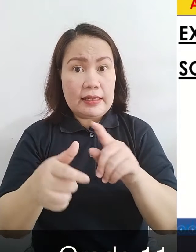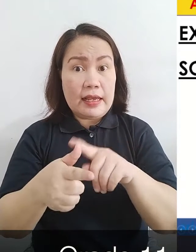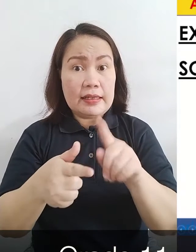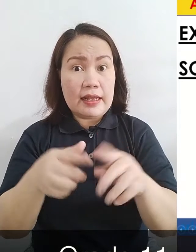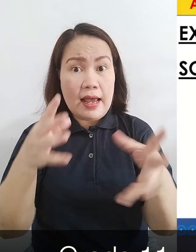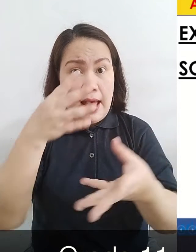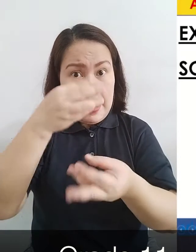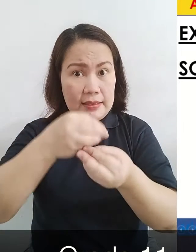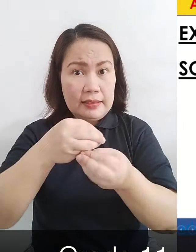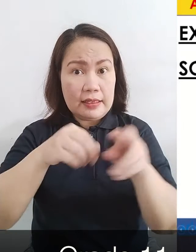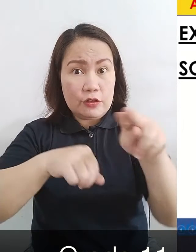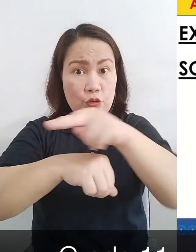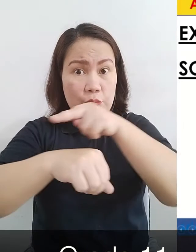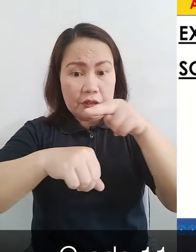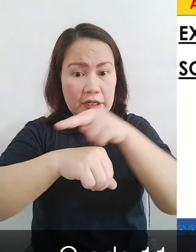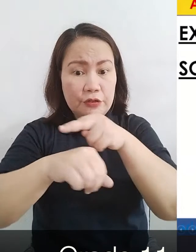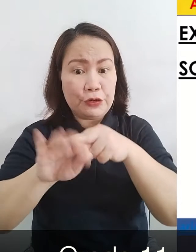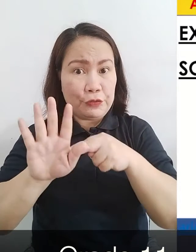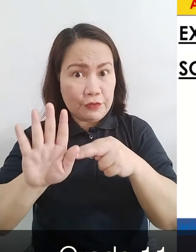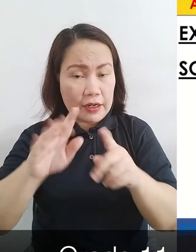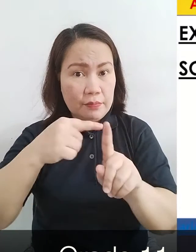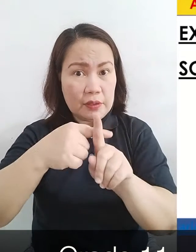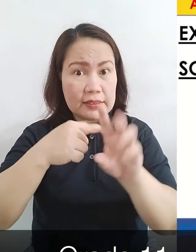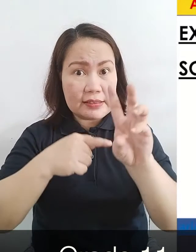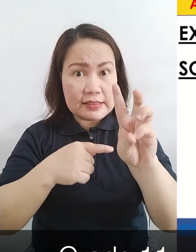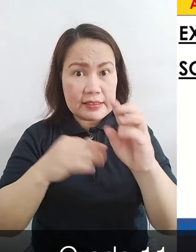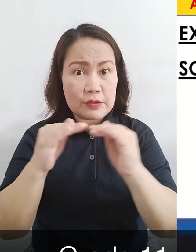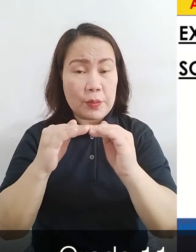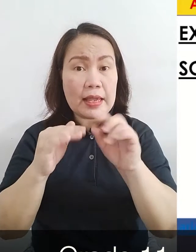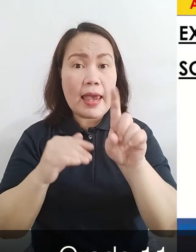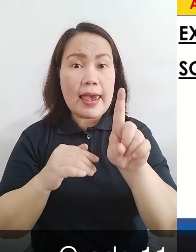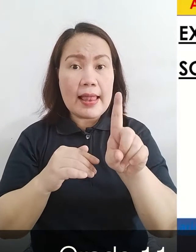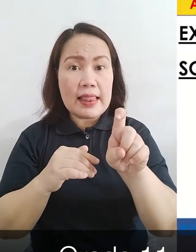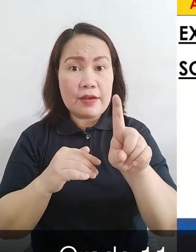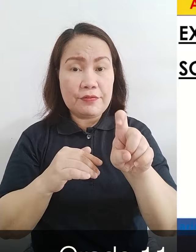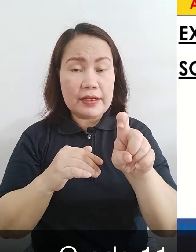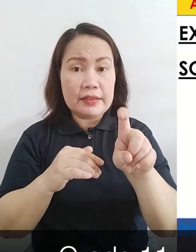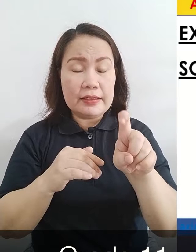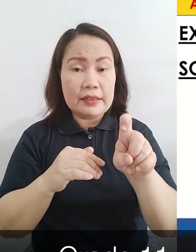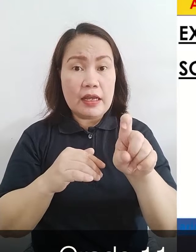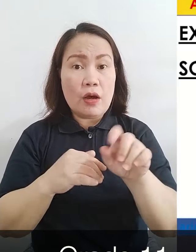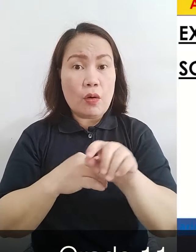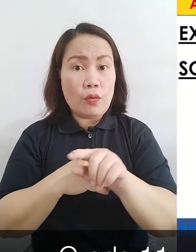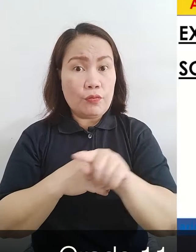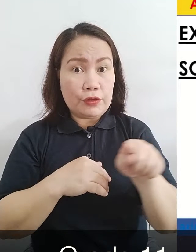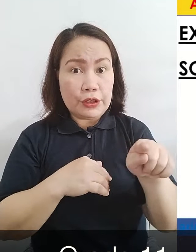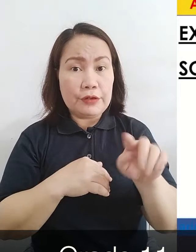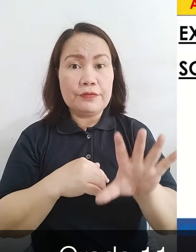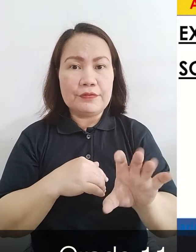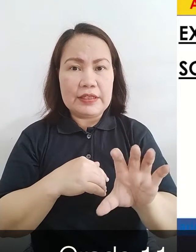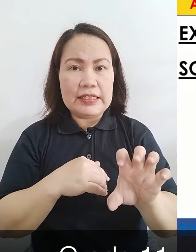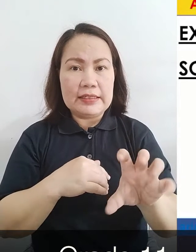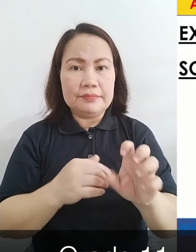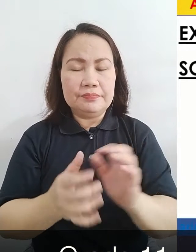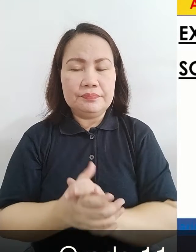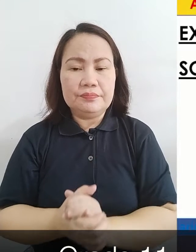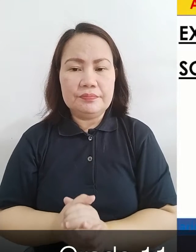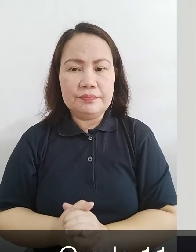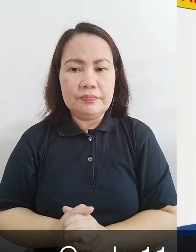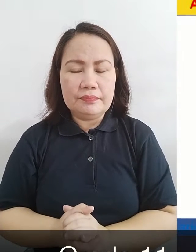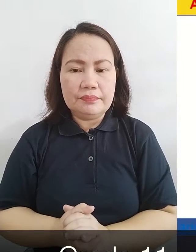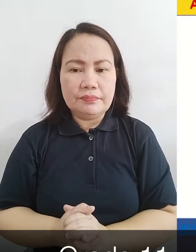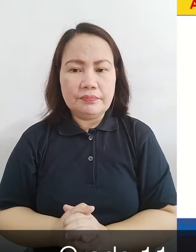the denominator. So therefore, the final answer is 11/15.